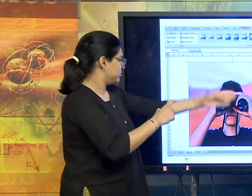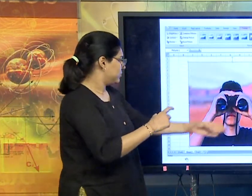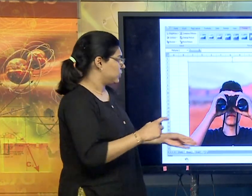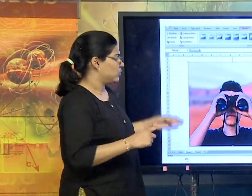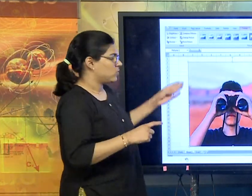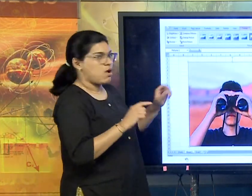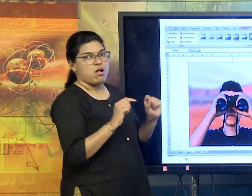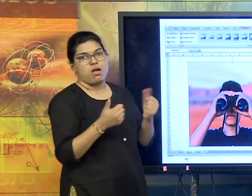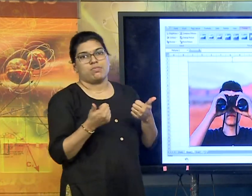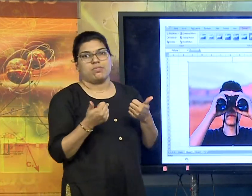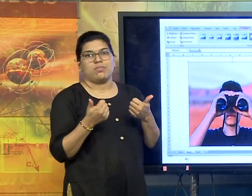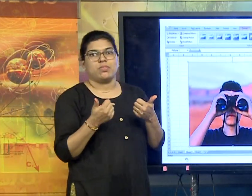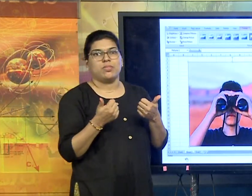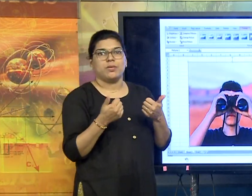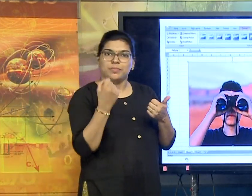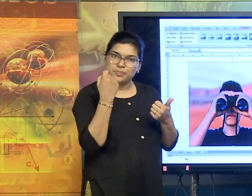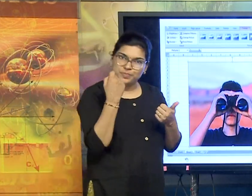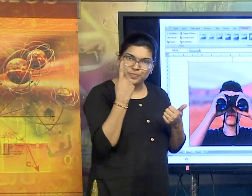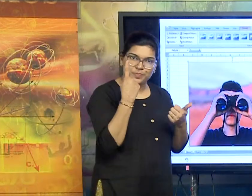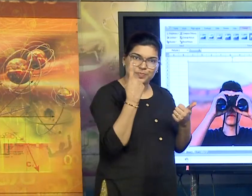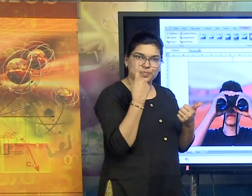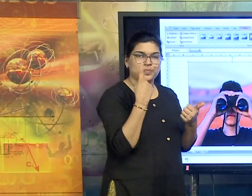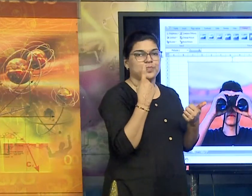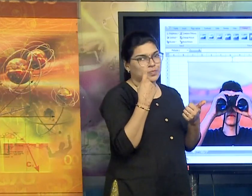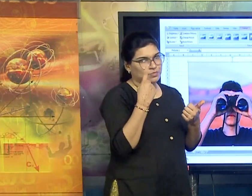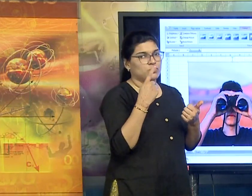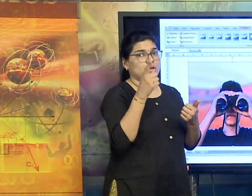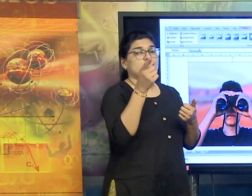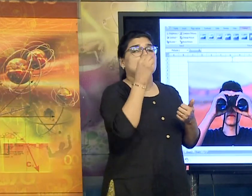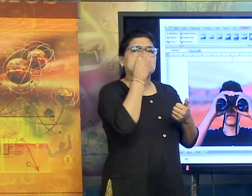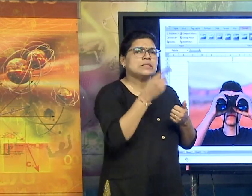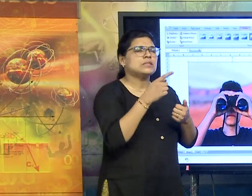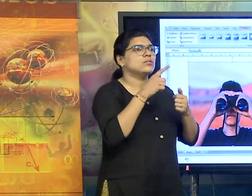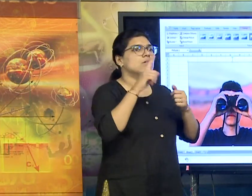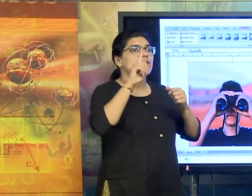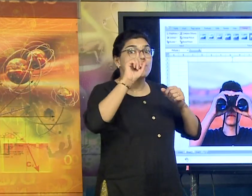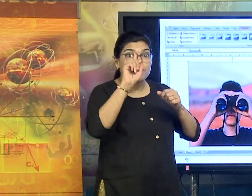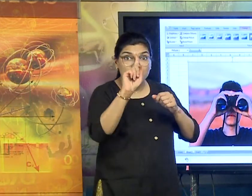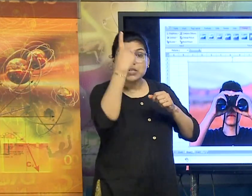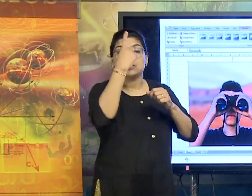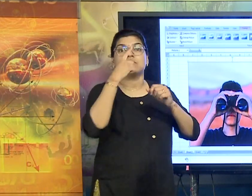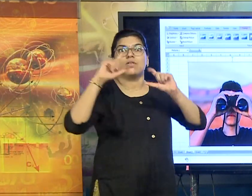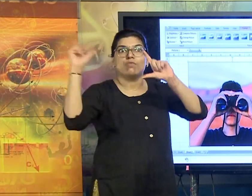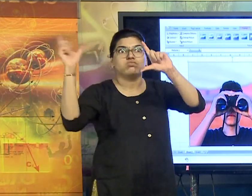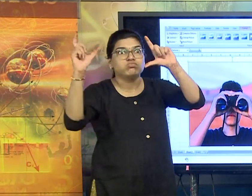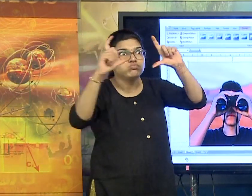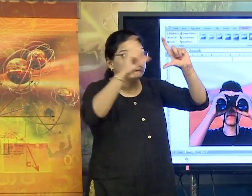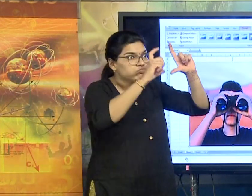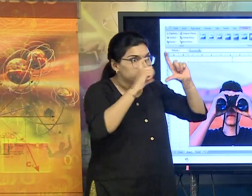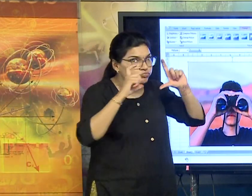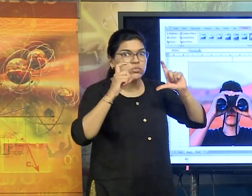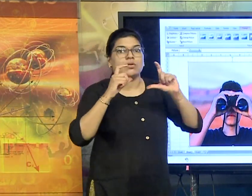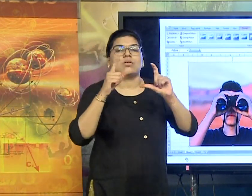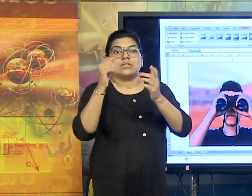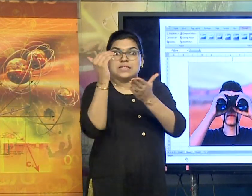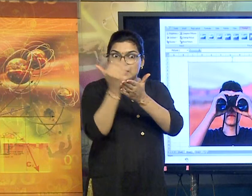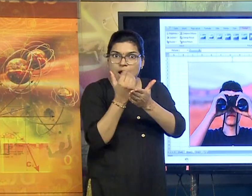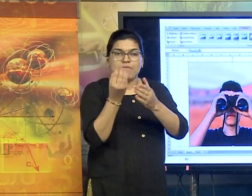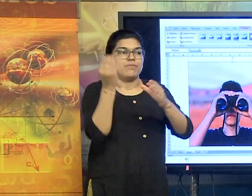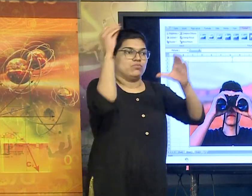And here I have chosen this picture to insert, and now it is inserted here. So